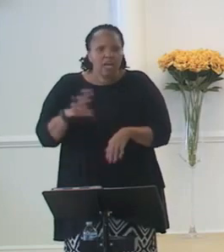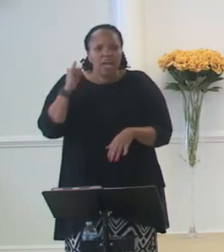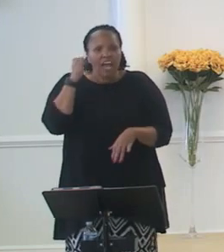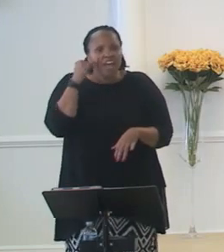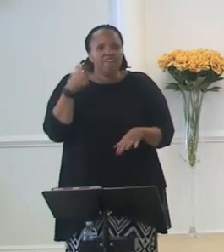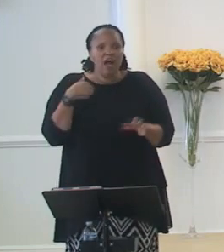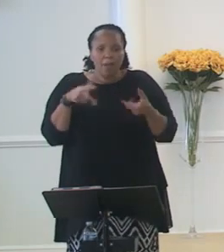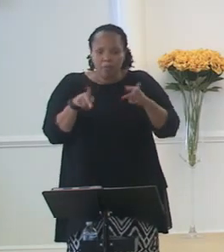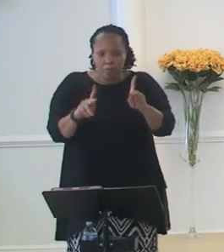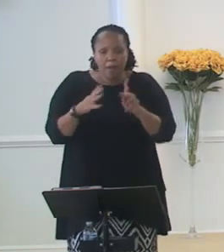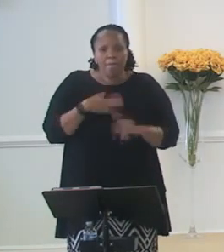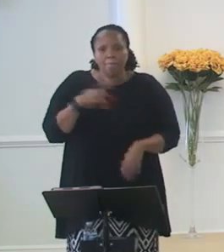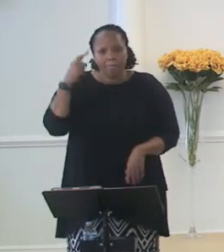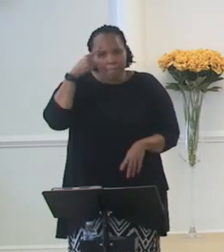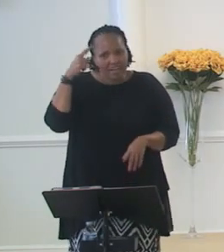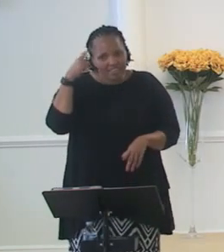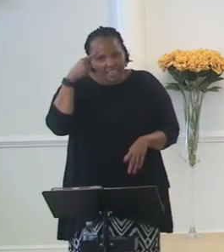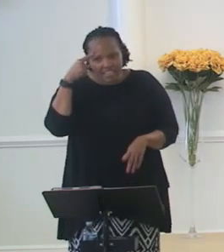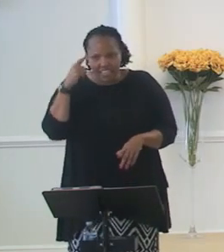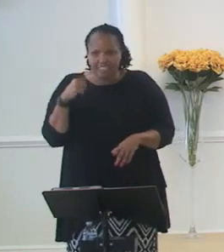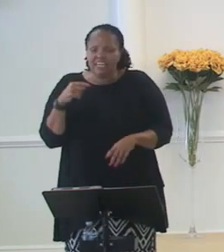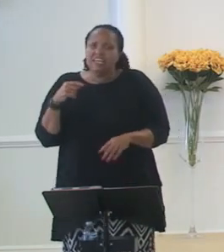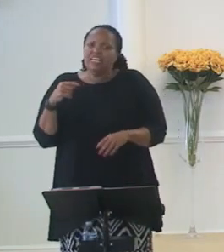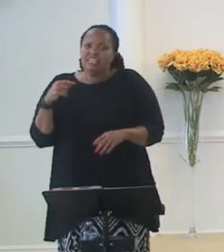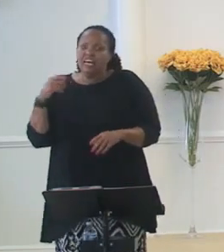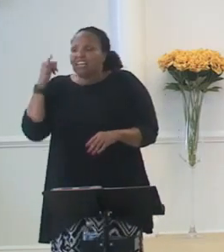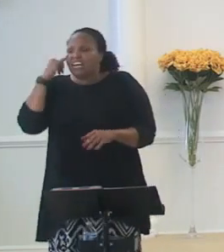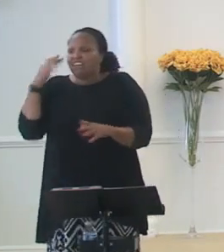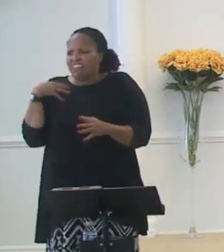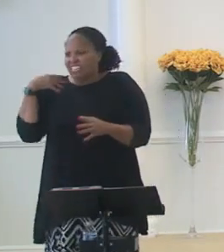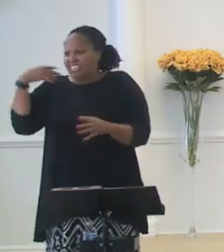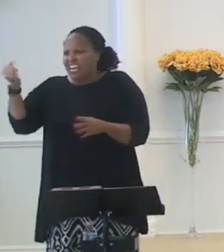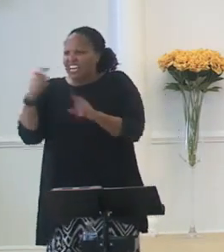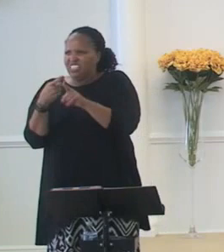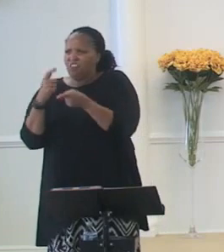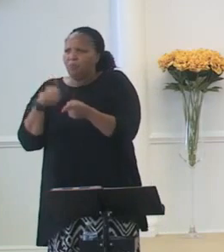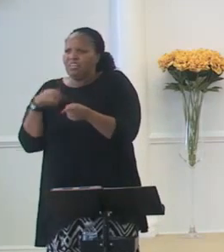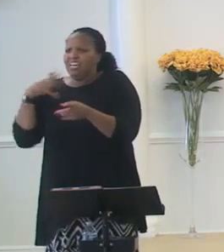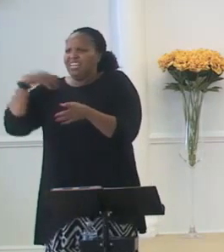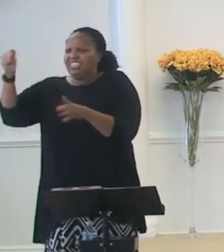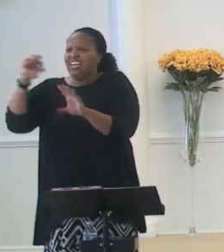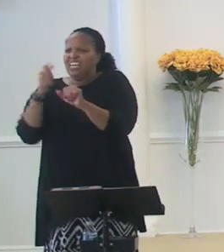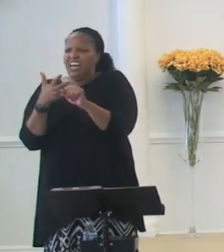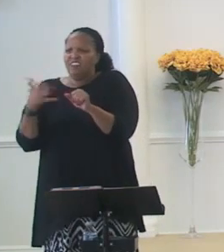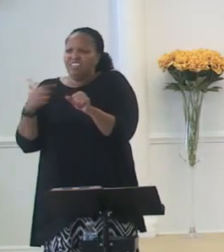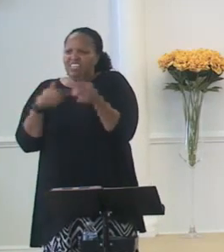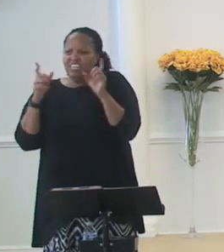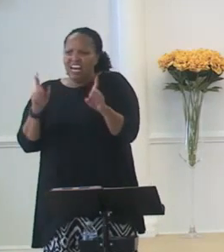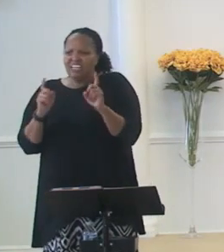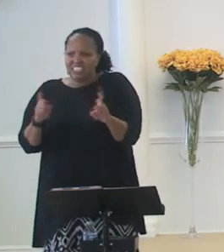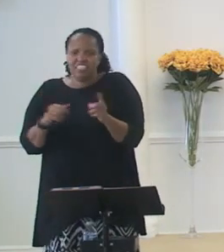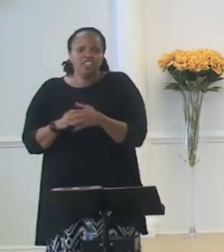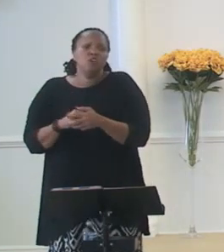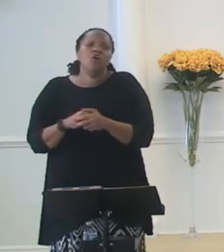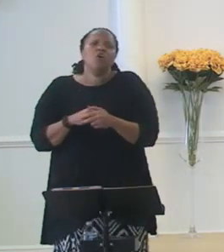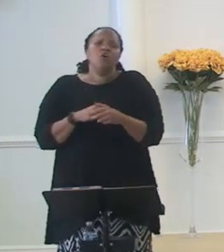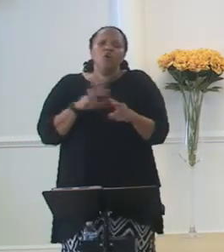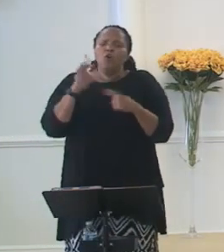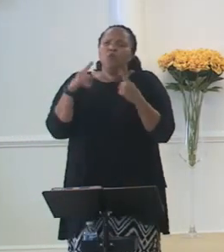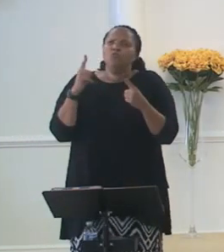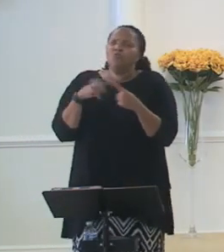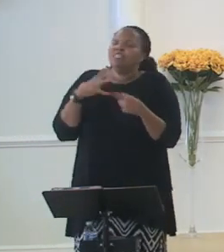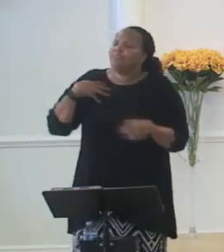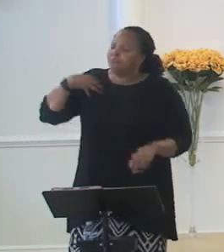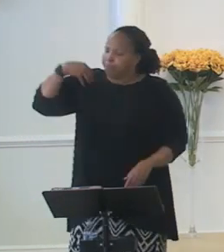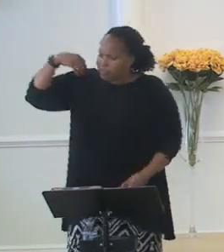ideology that when he takes from me, he's taking everything I need. When he pulls away from